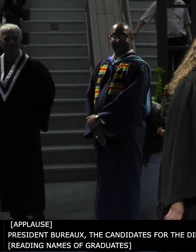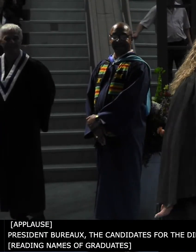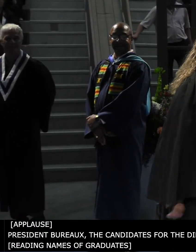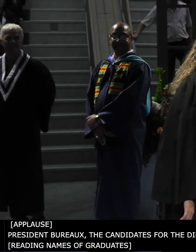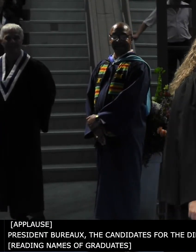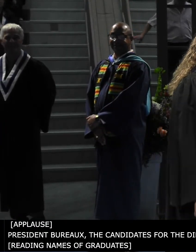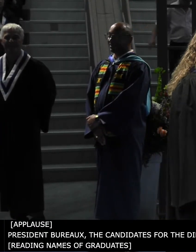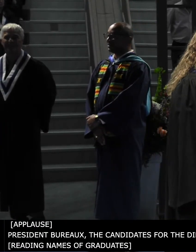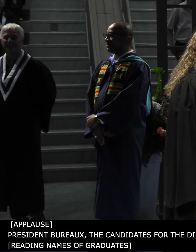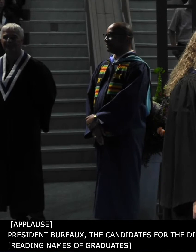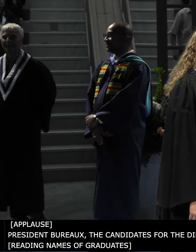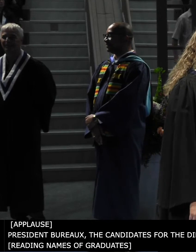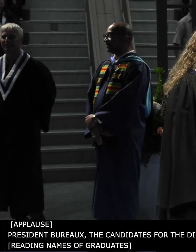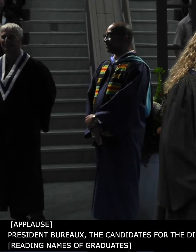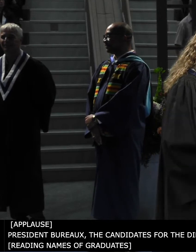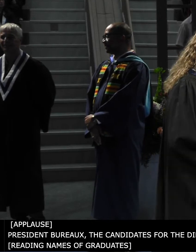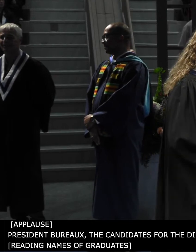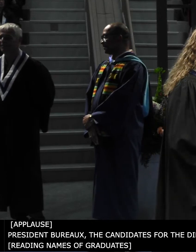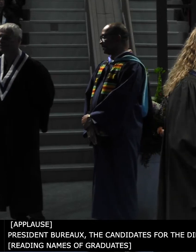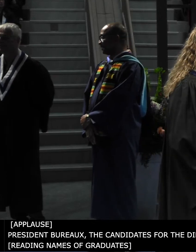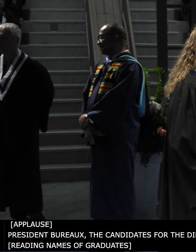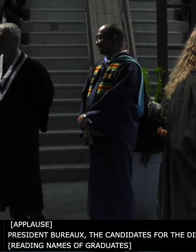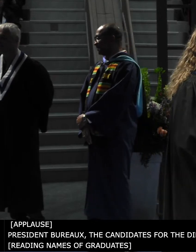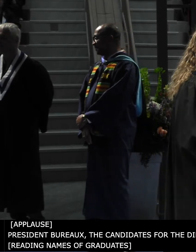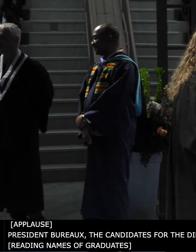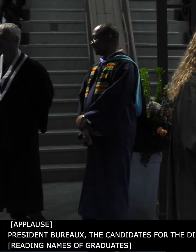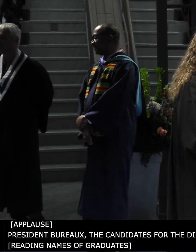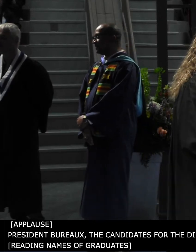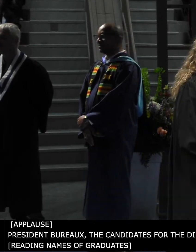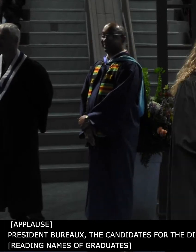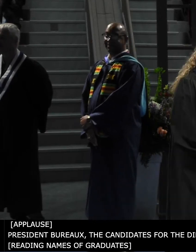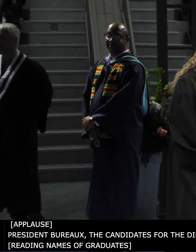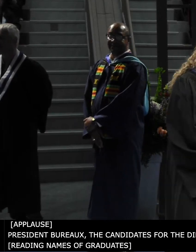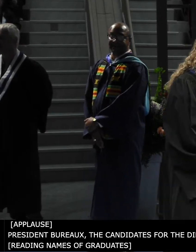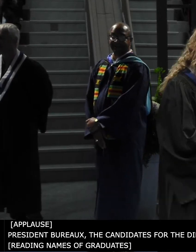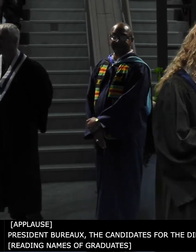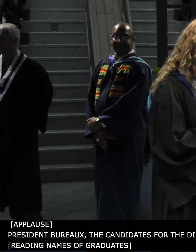Yeah, I said it to everyone who was testing her. I was like, you going in tomorrow?